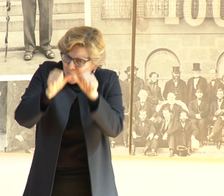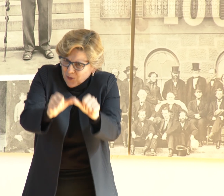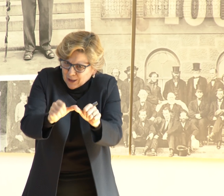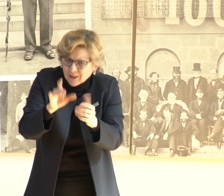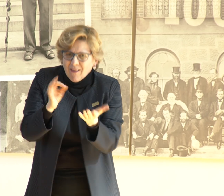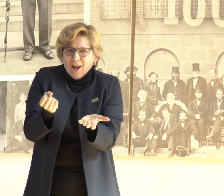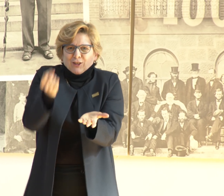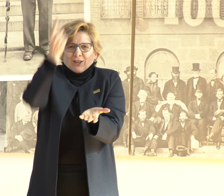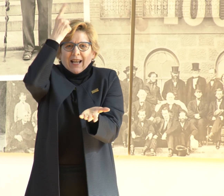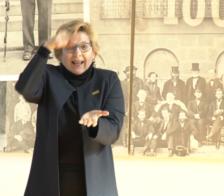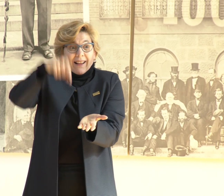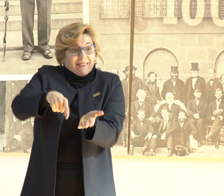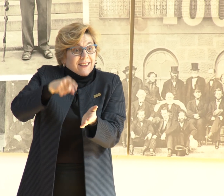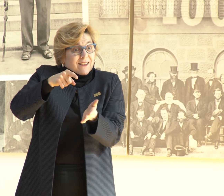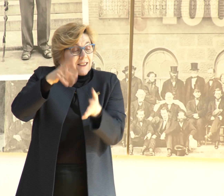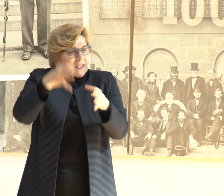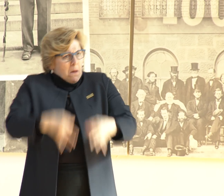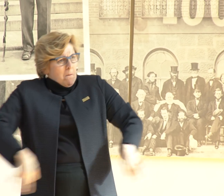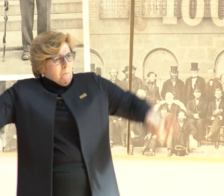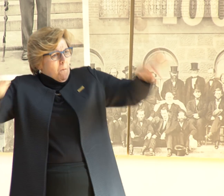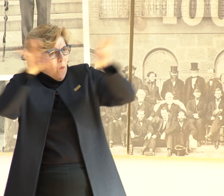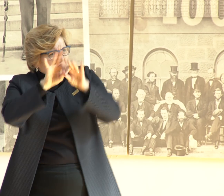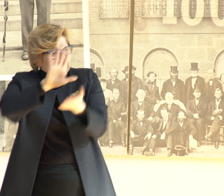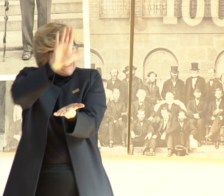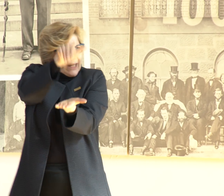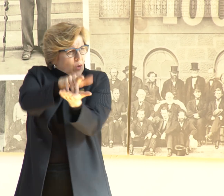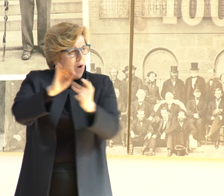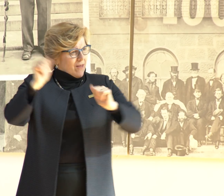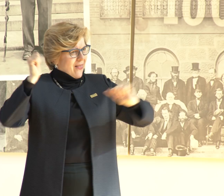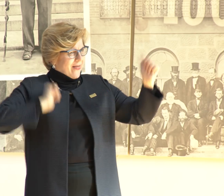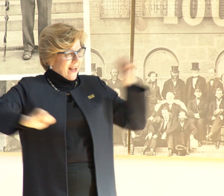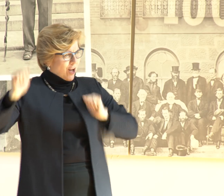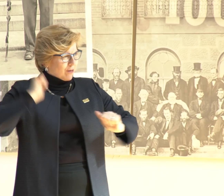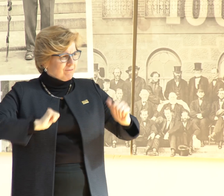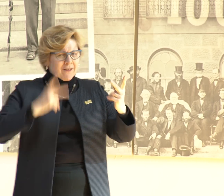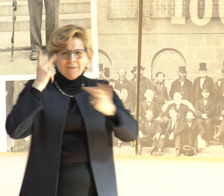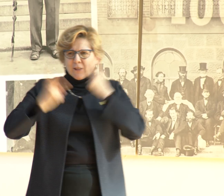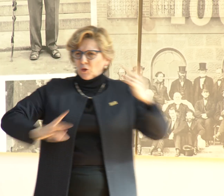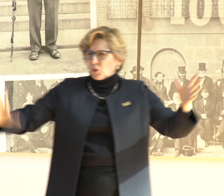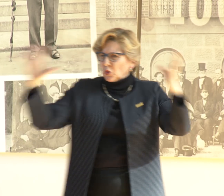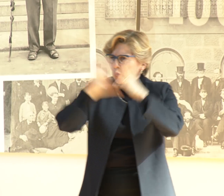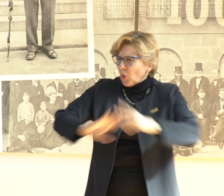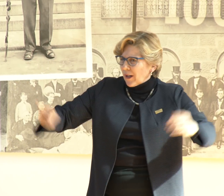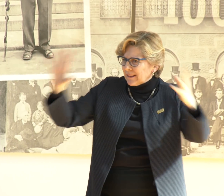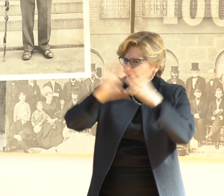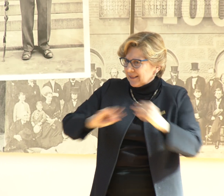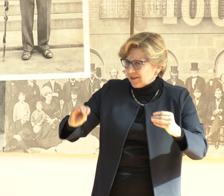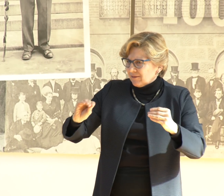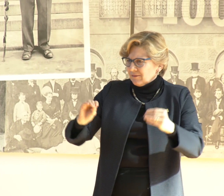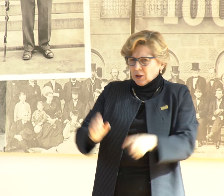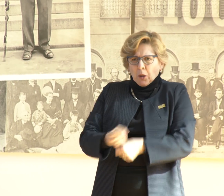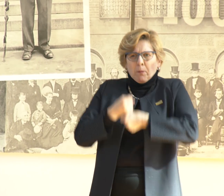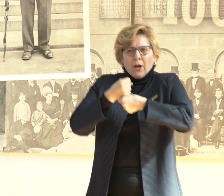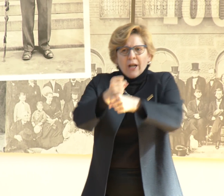here in the performing arts, to help us continually understand that this is an important center for